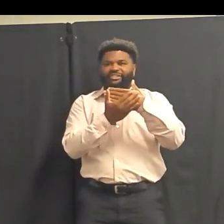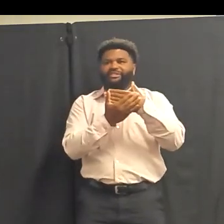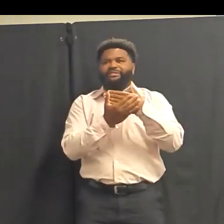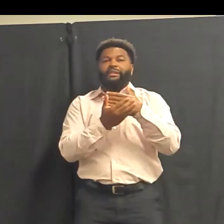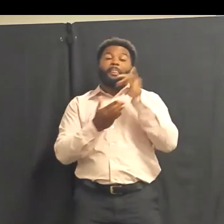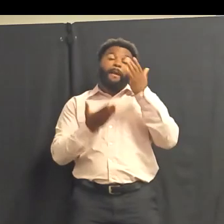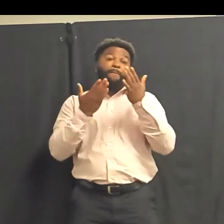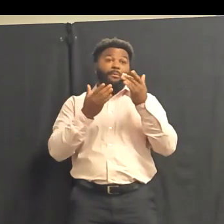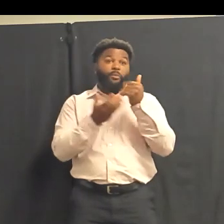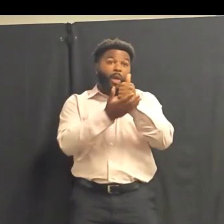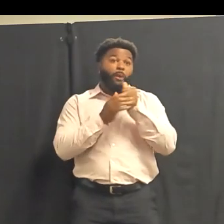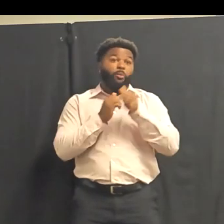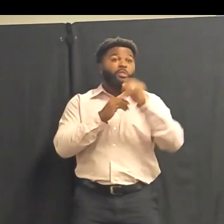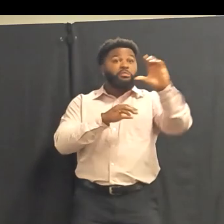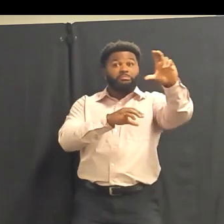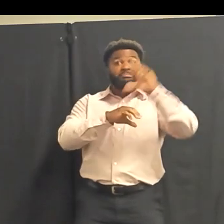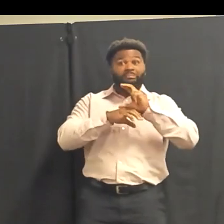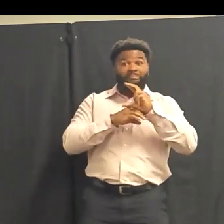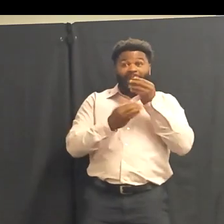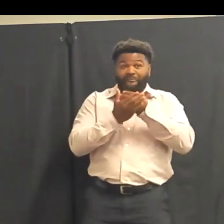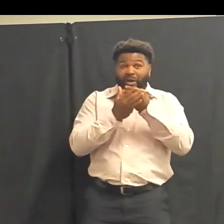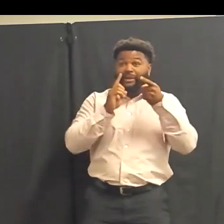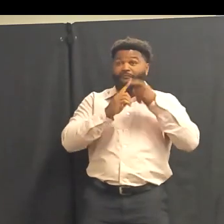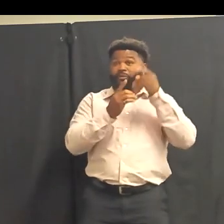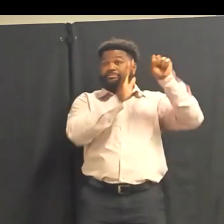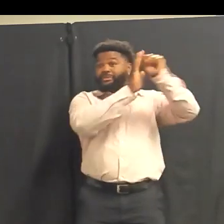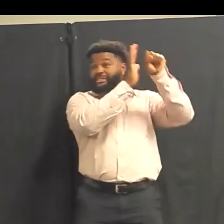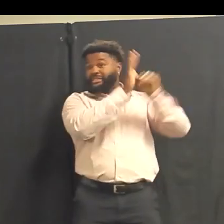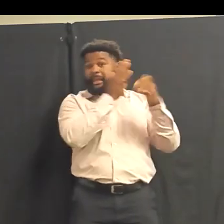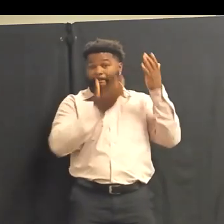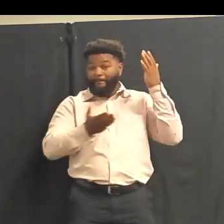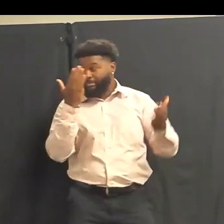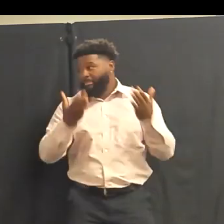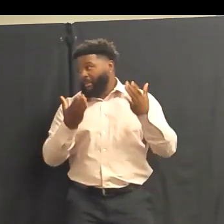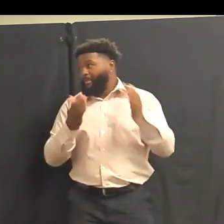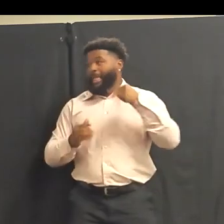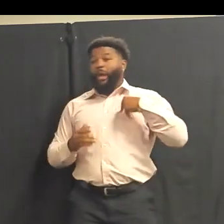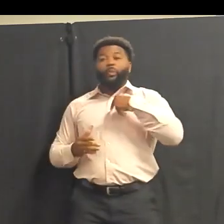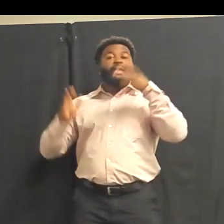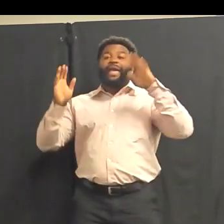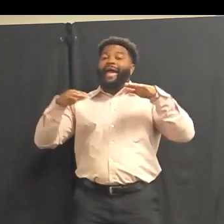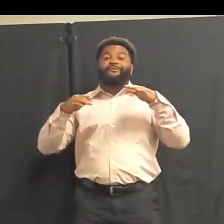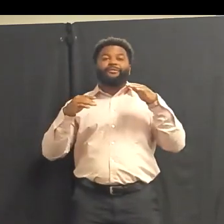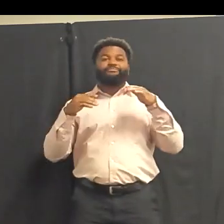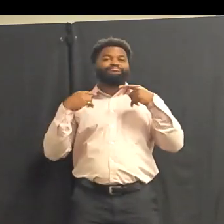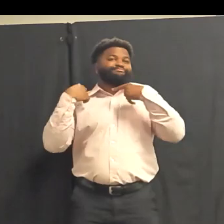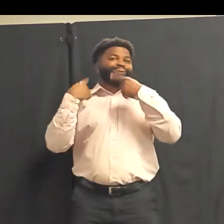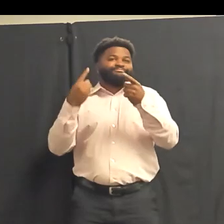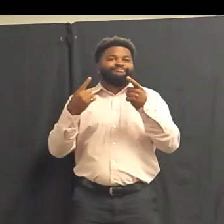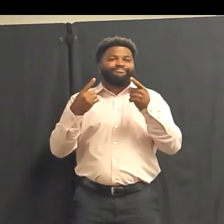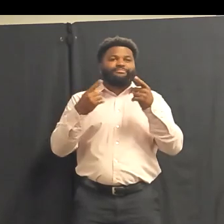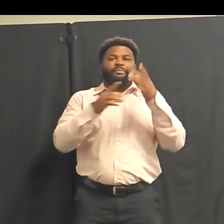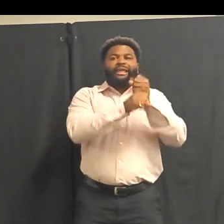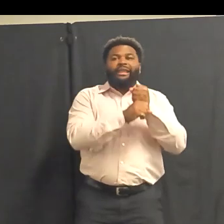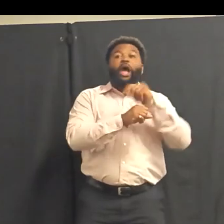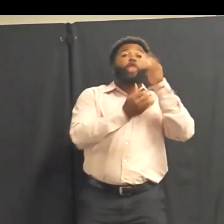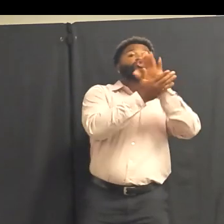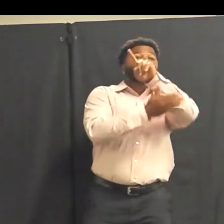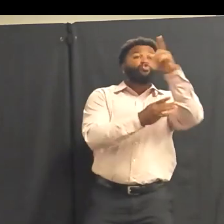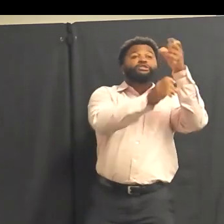up some funding availability from the state that we have not had access to, that other schools have access